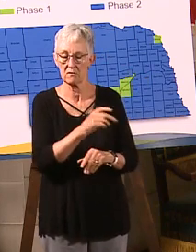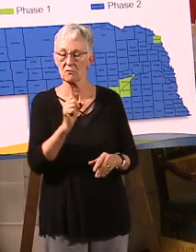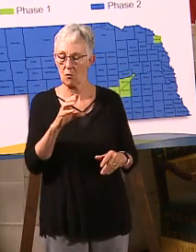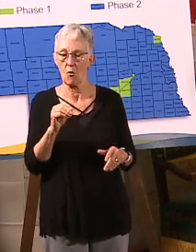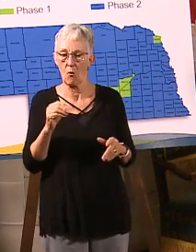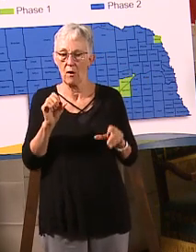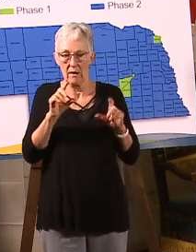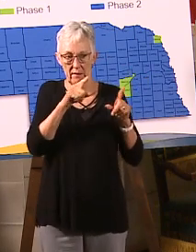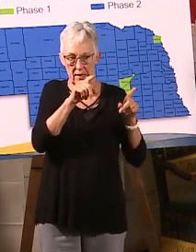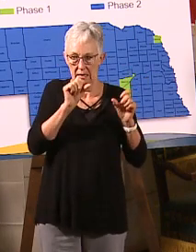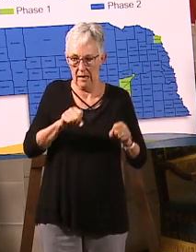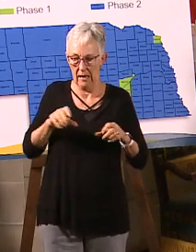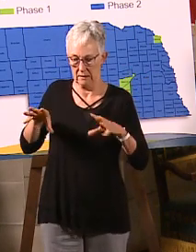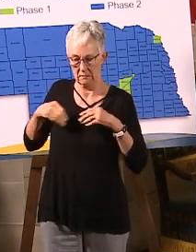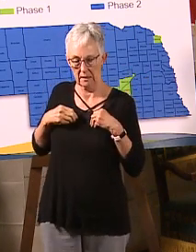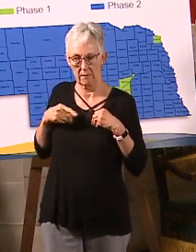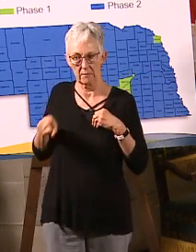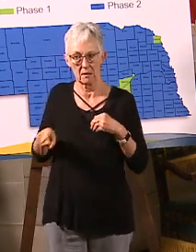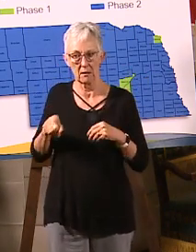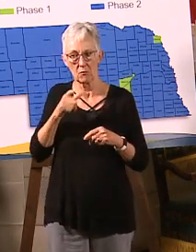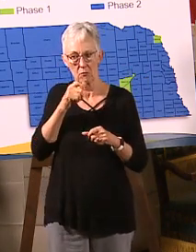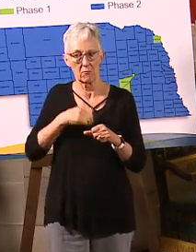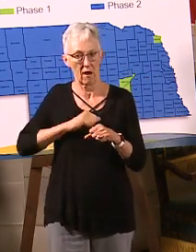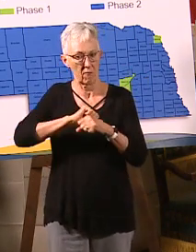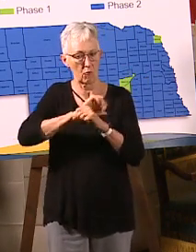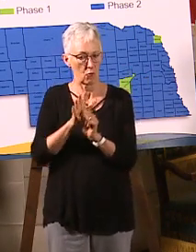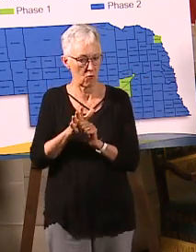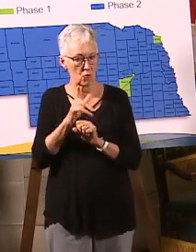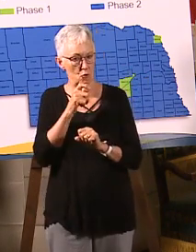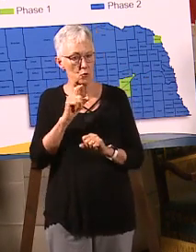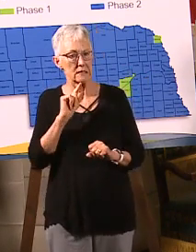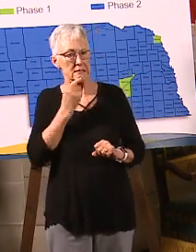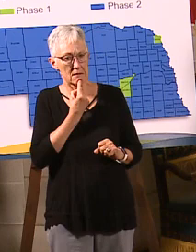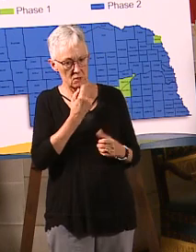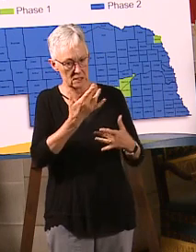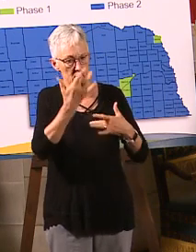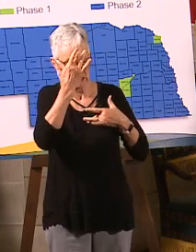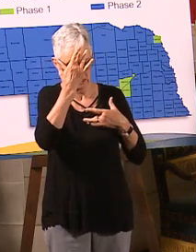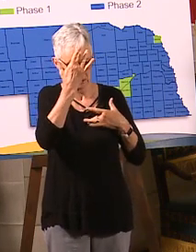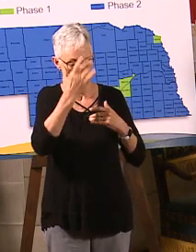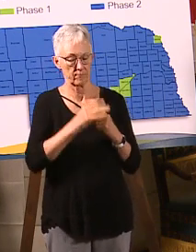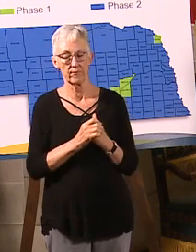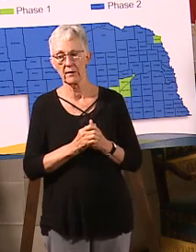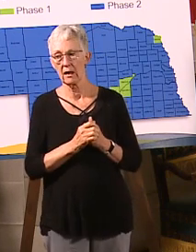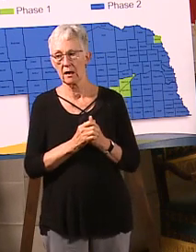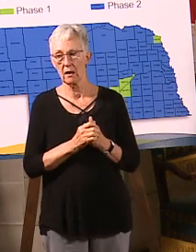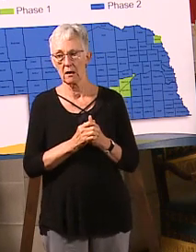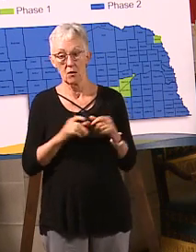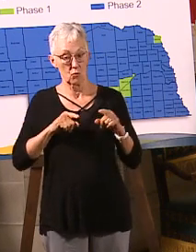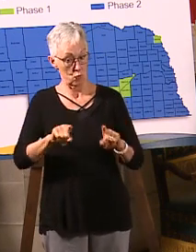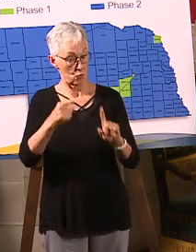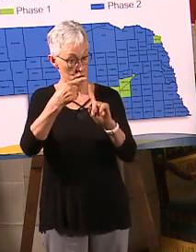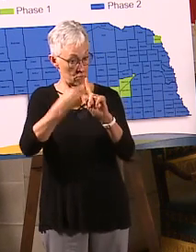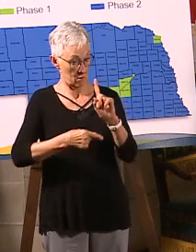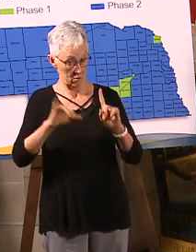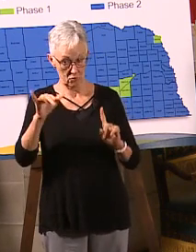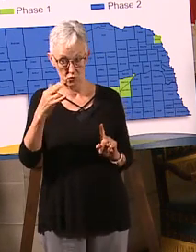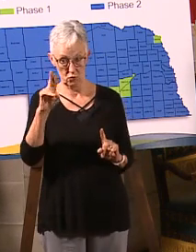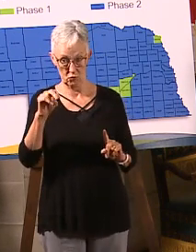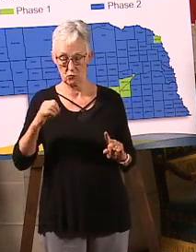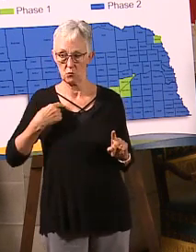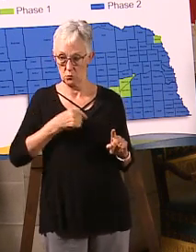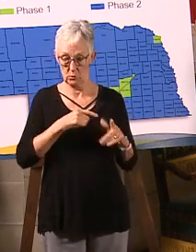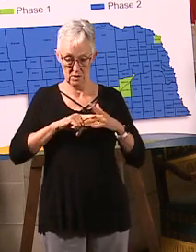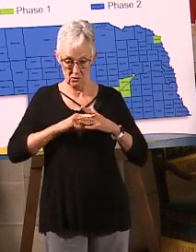want to continue to make sure that's true. As we look at loosening restrictions in June, we need people to continue to make sure you're practicing good